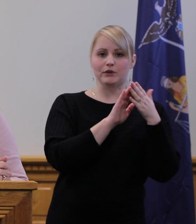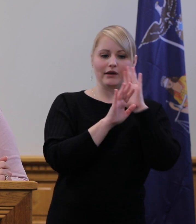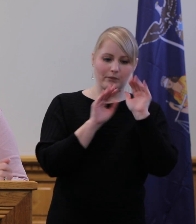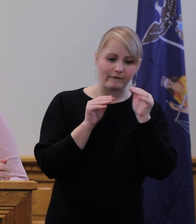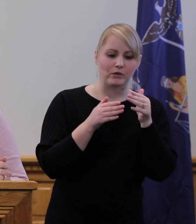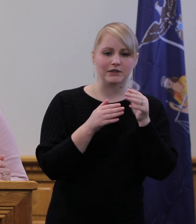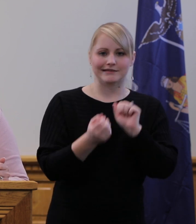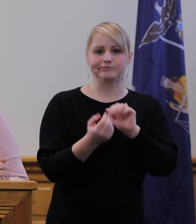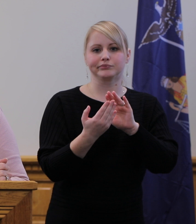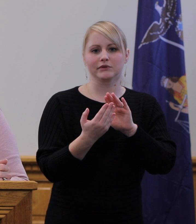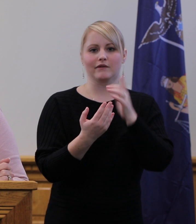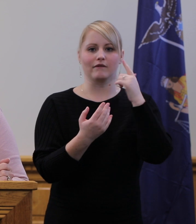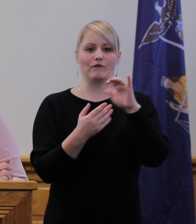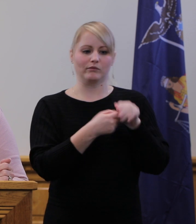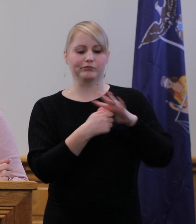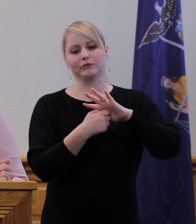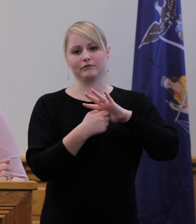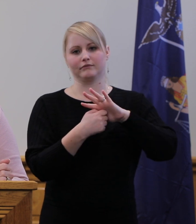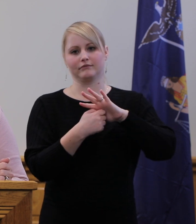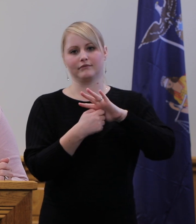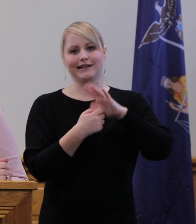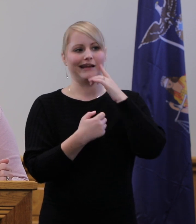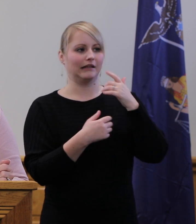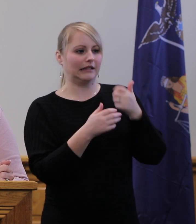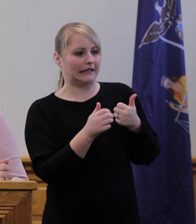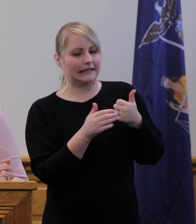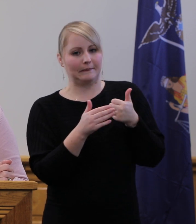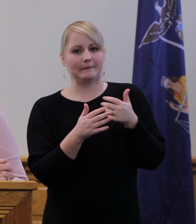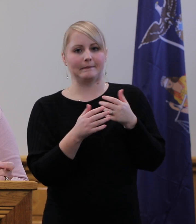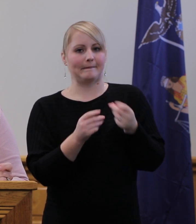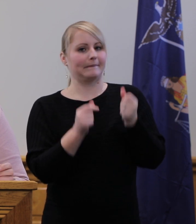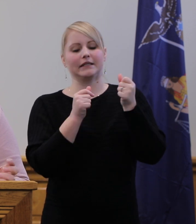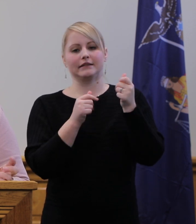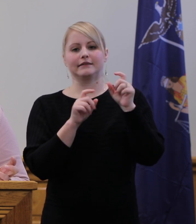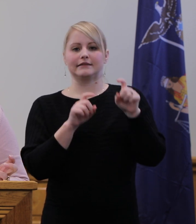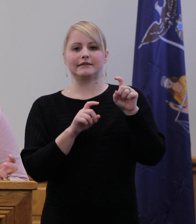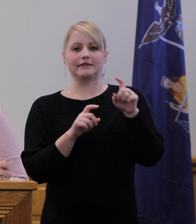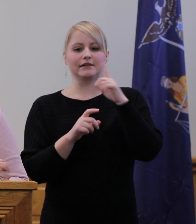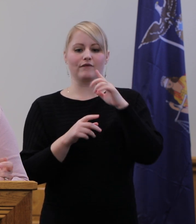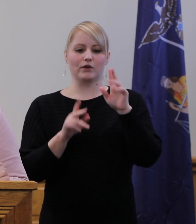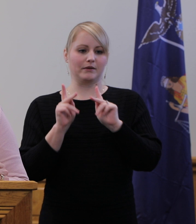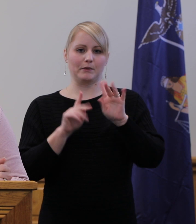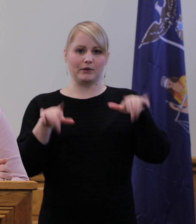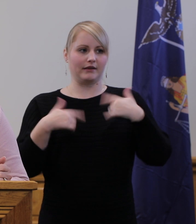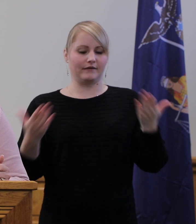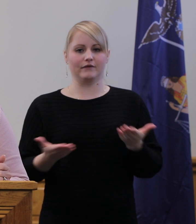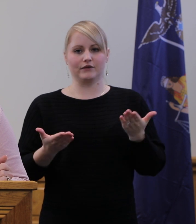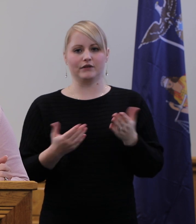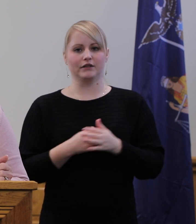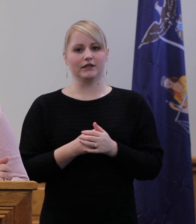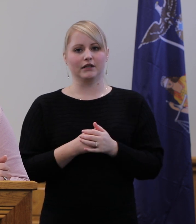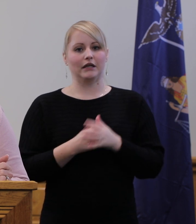the COVID-19 and addressing the immediate needs of Oswego County residents. With the holiday season fast